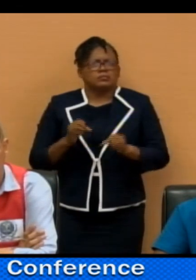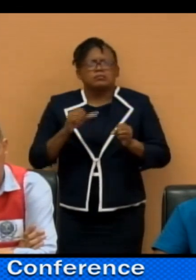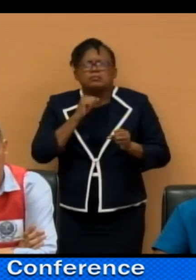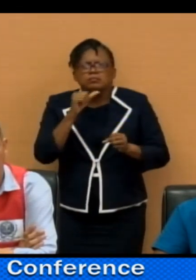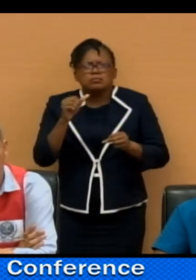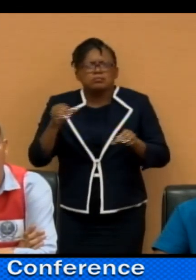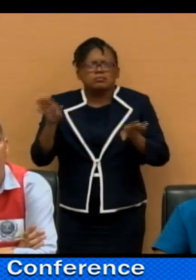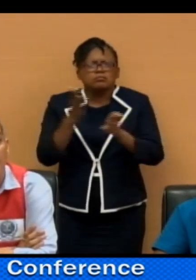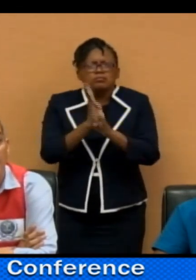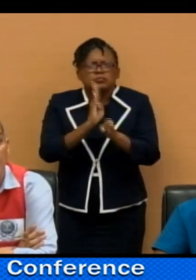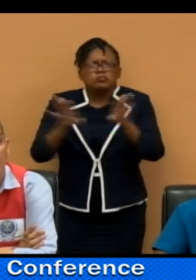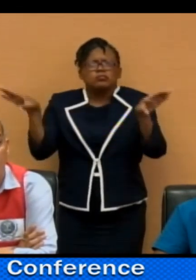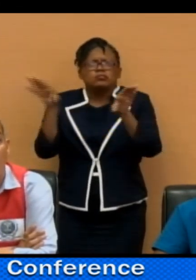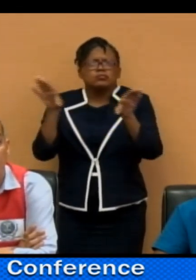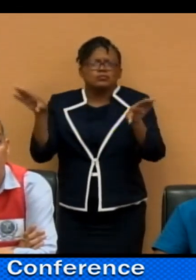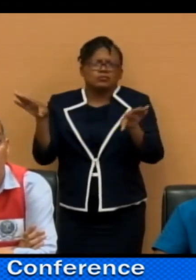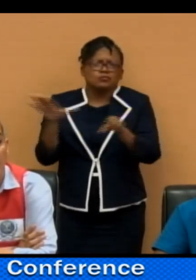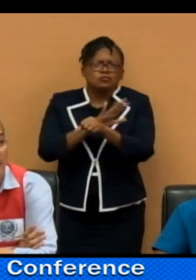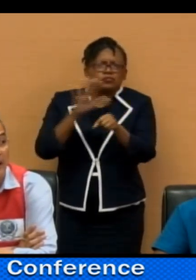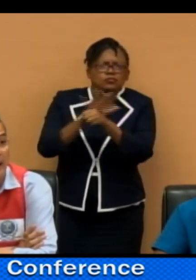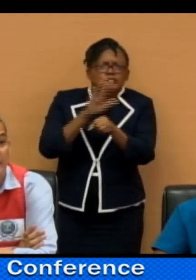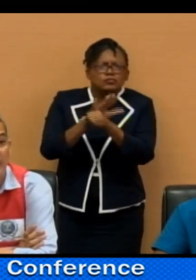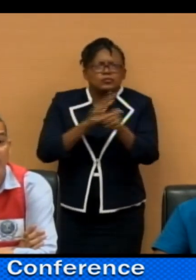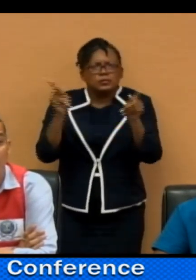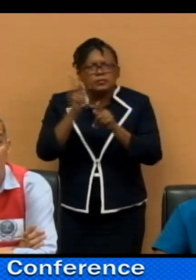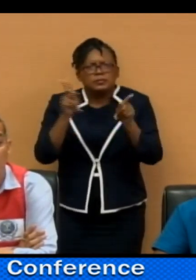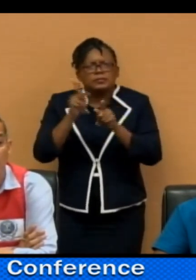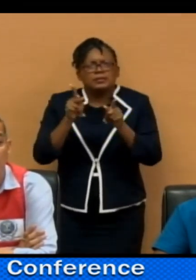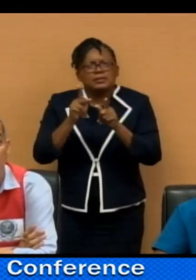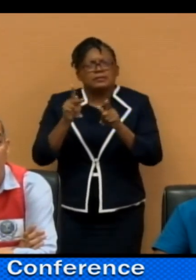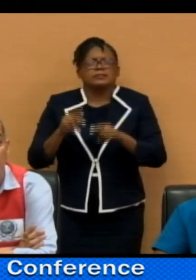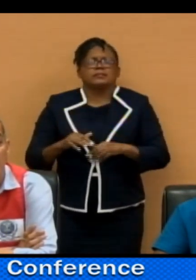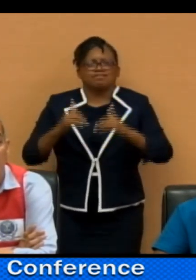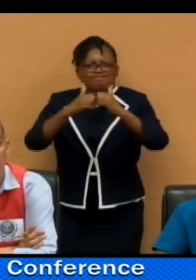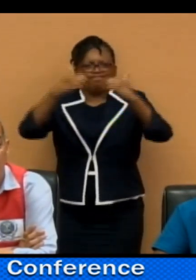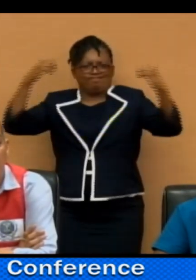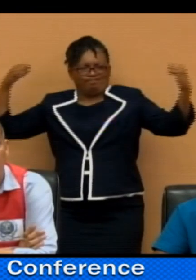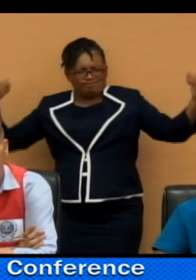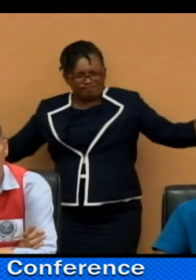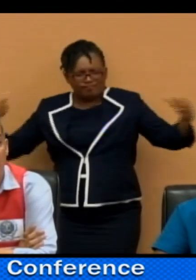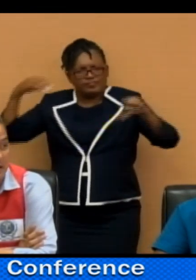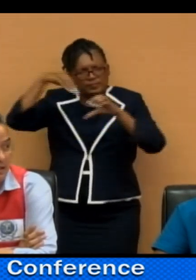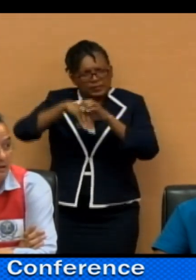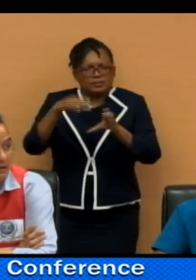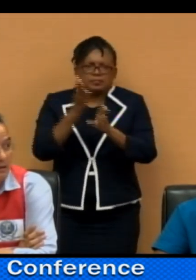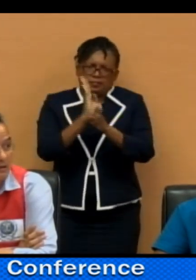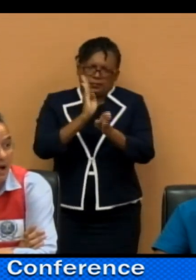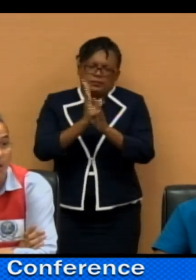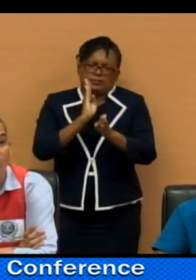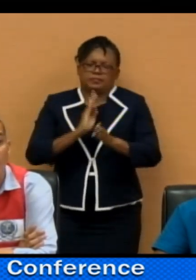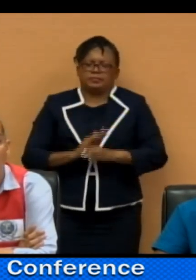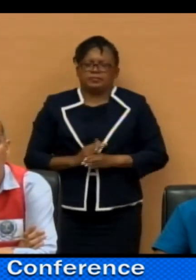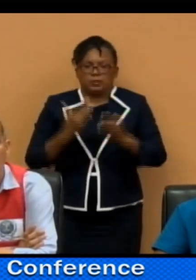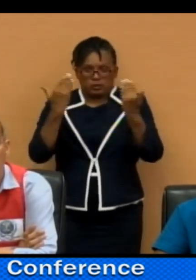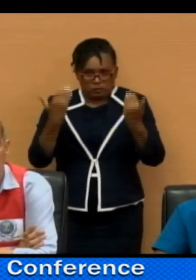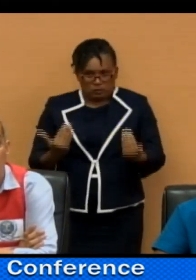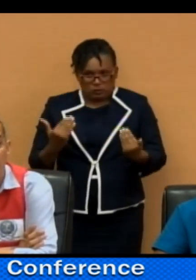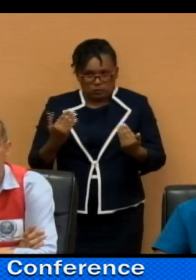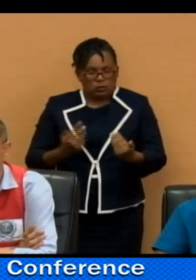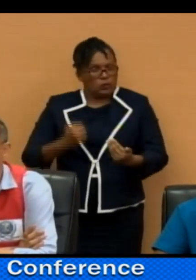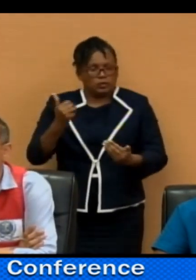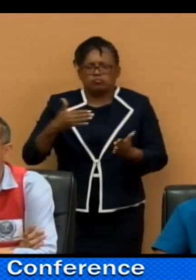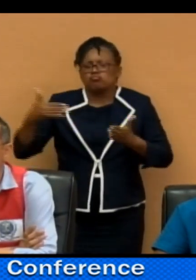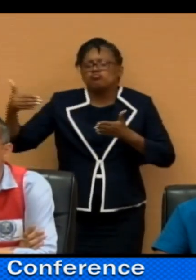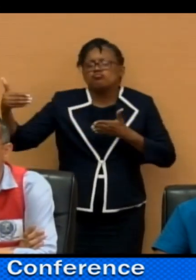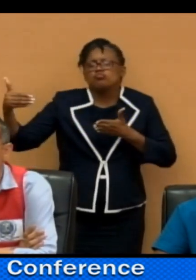would expect them to also, and like I said, you will very quickly see now new